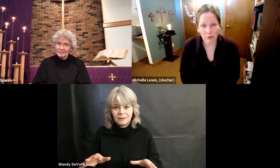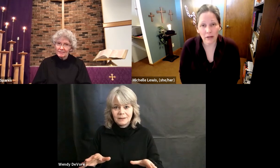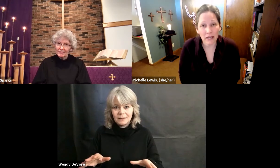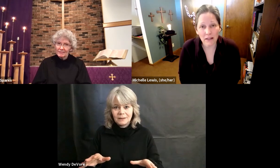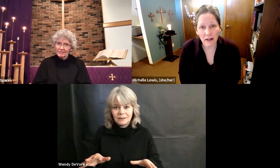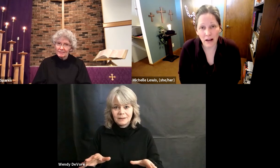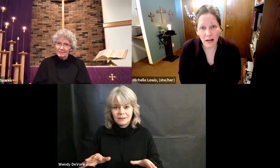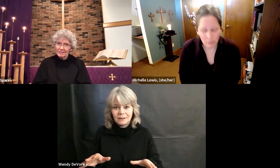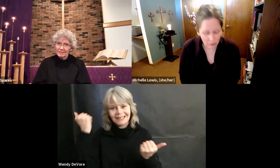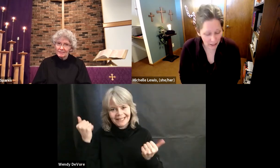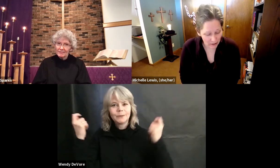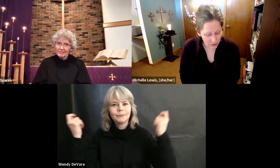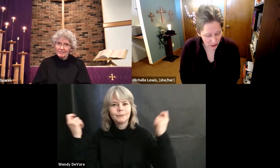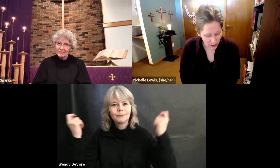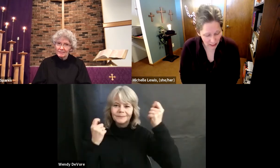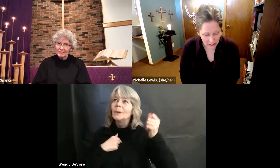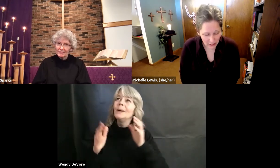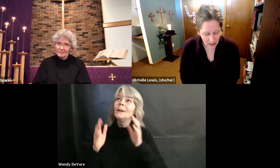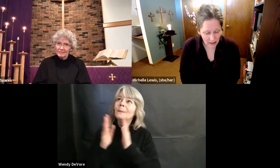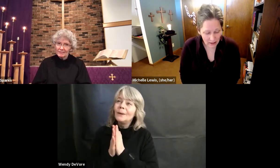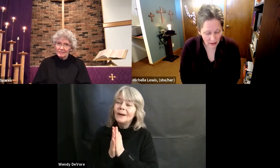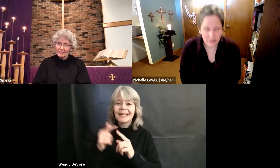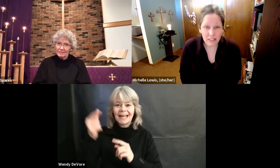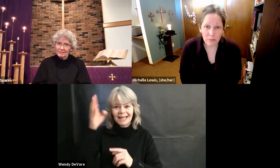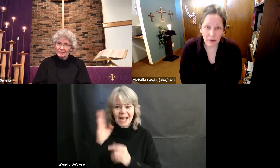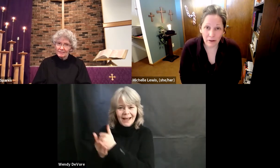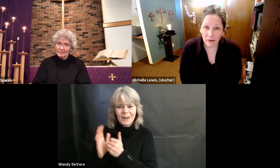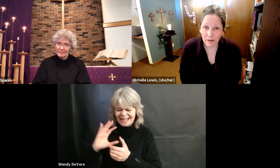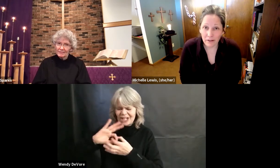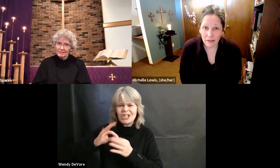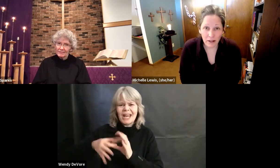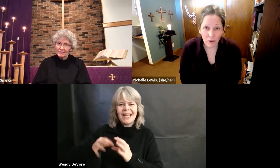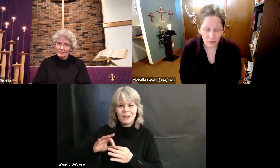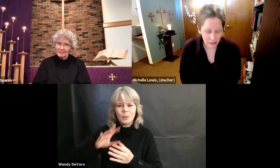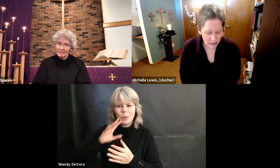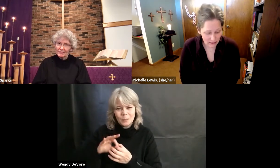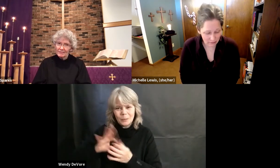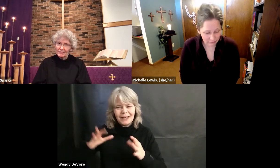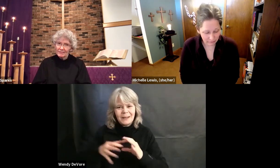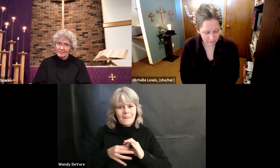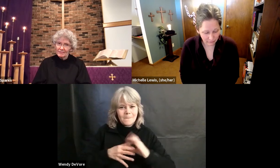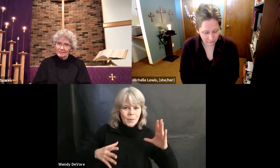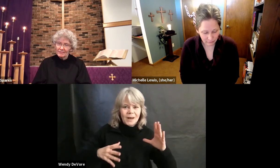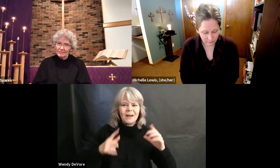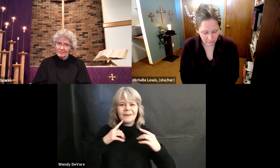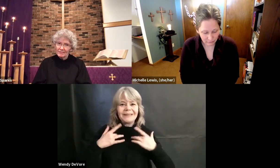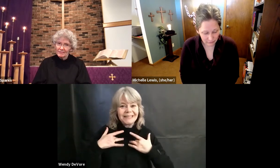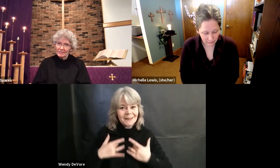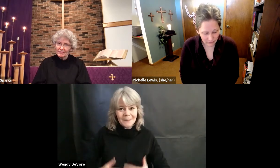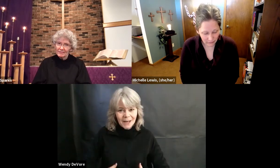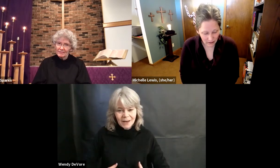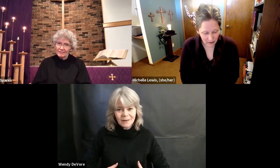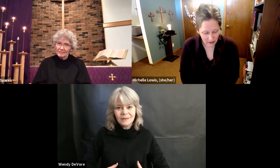So we pray that God will break the chains of despair that hold us.